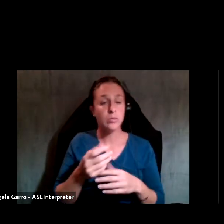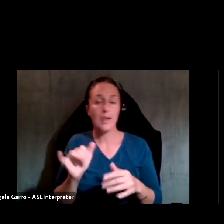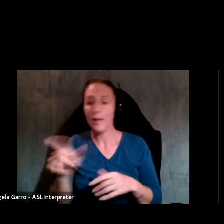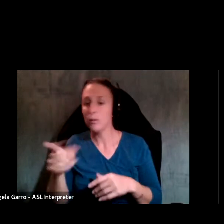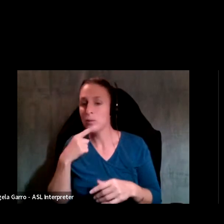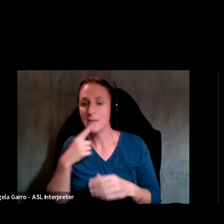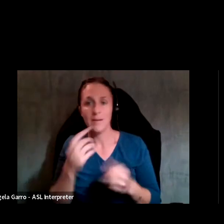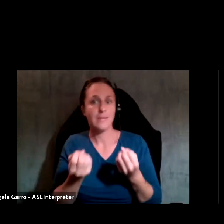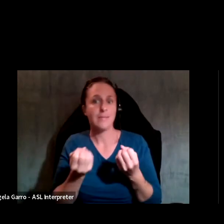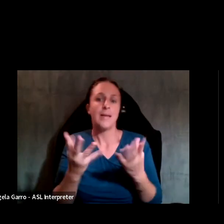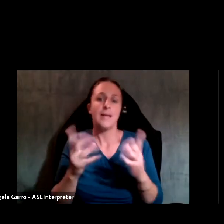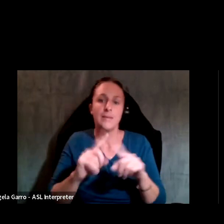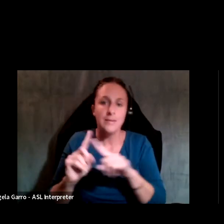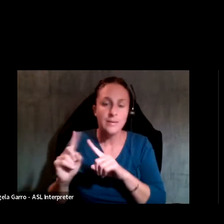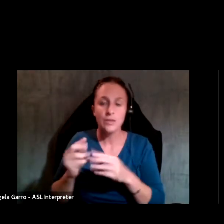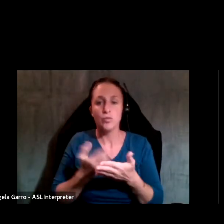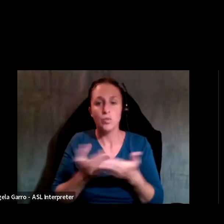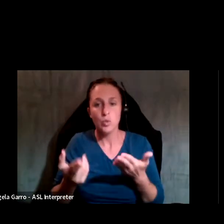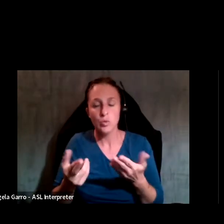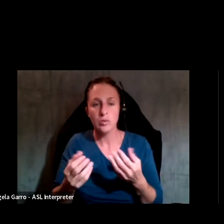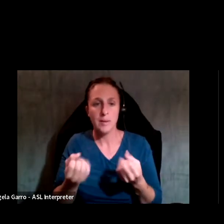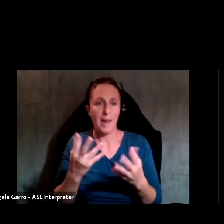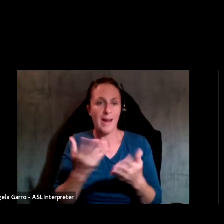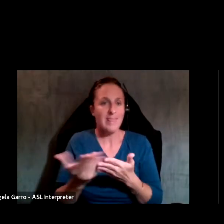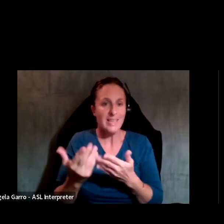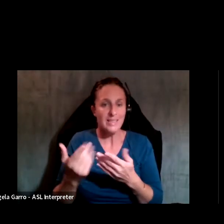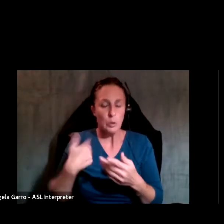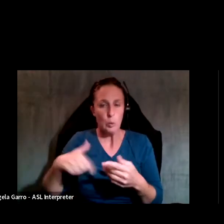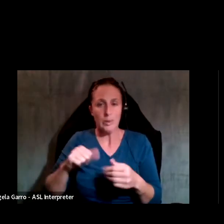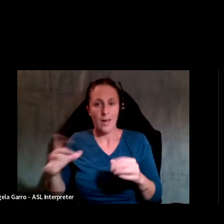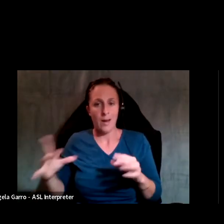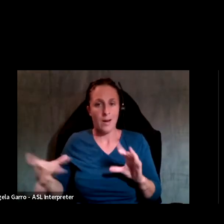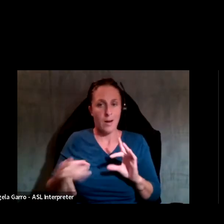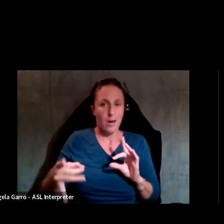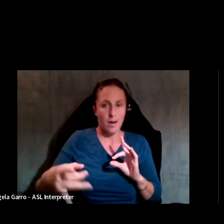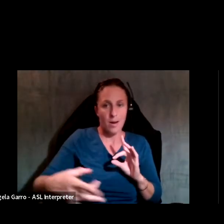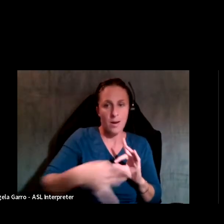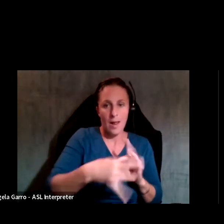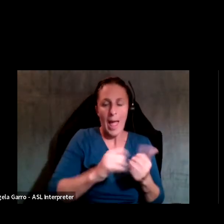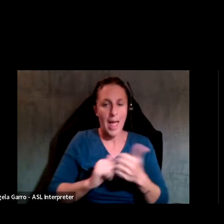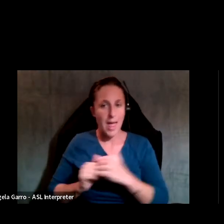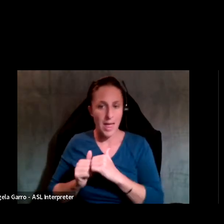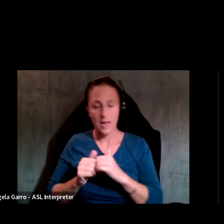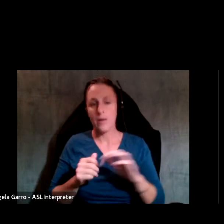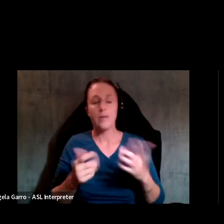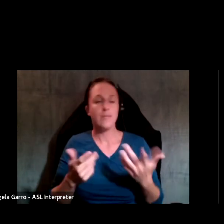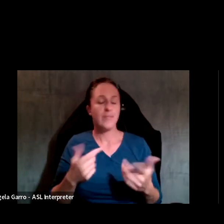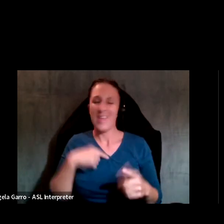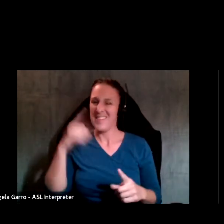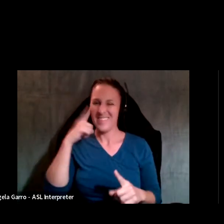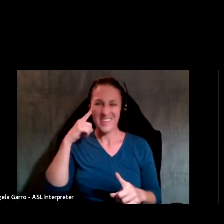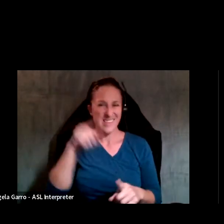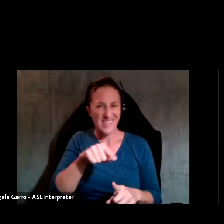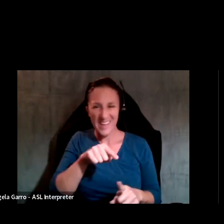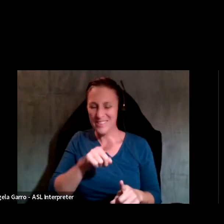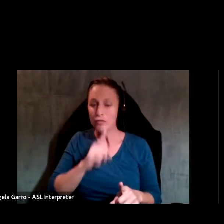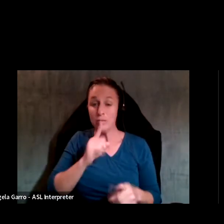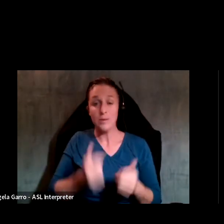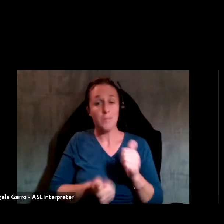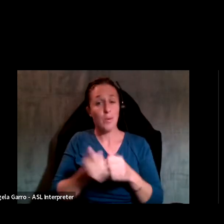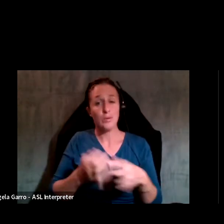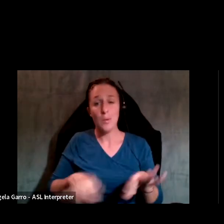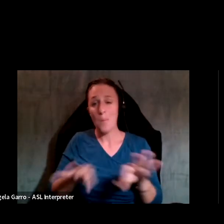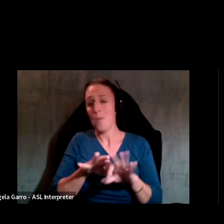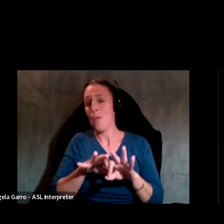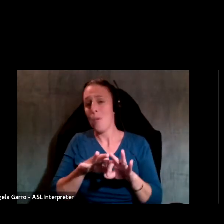of foots to the stool of how we can connect. But I think that to me is the most important thing or aspect